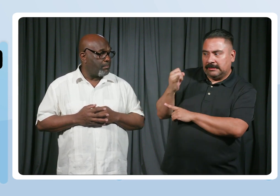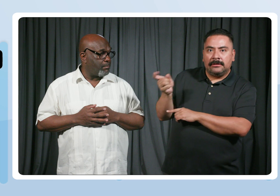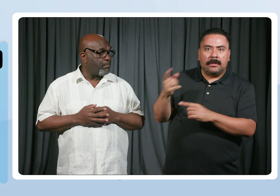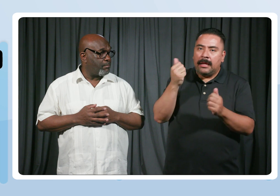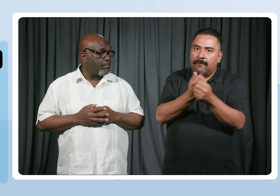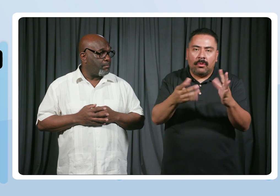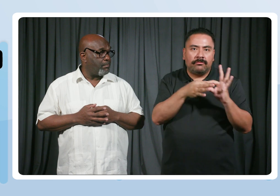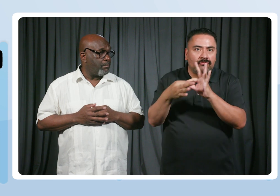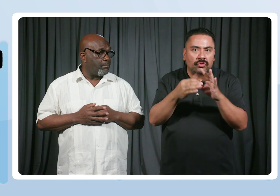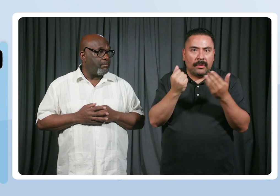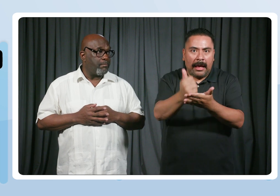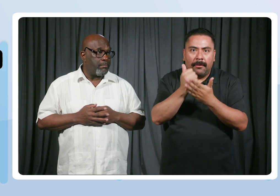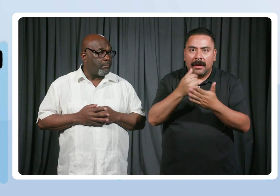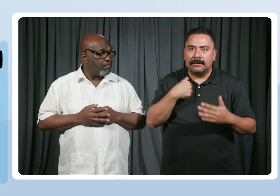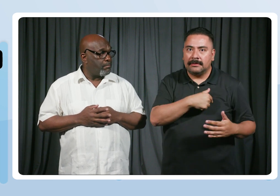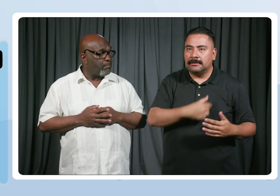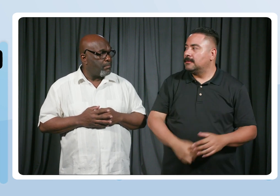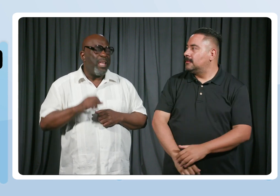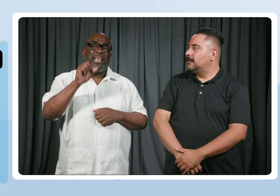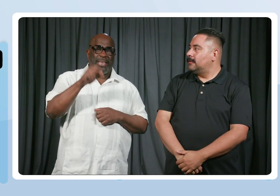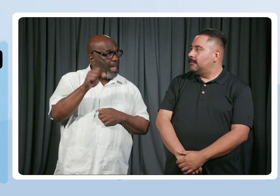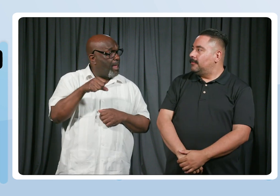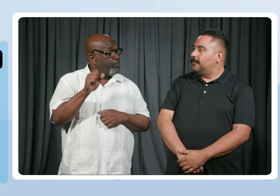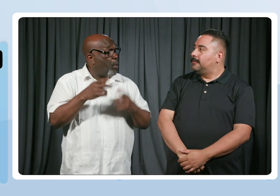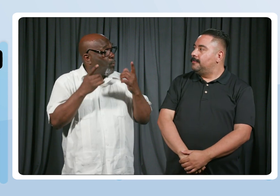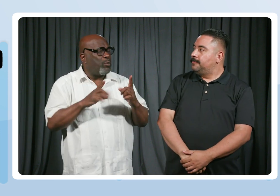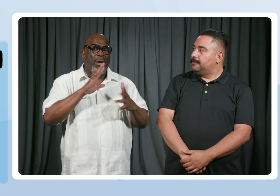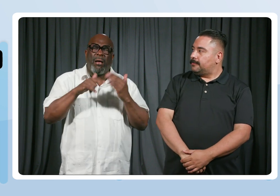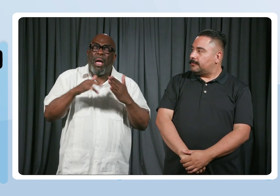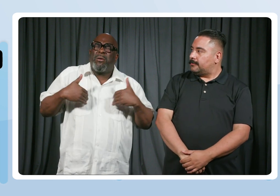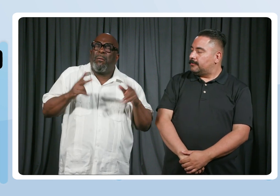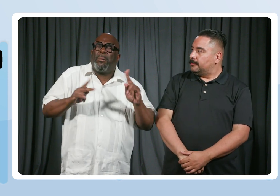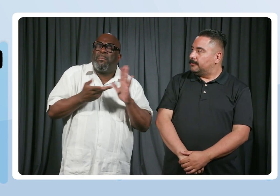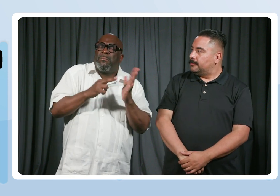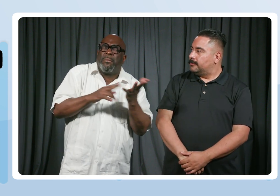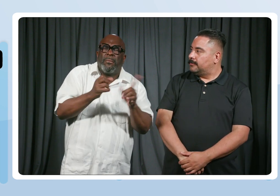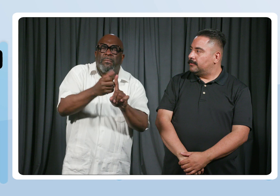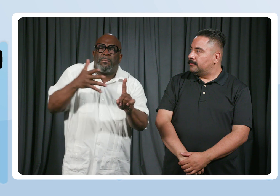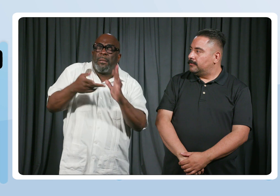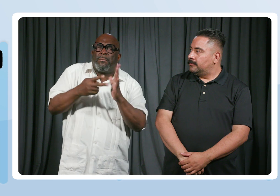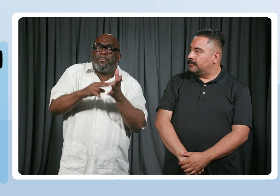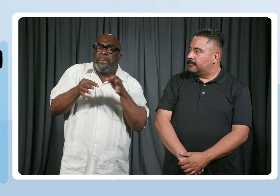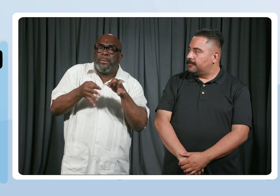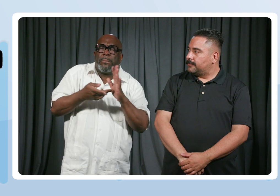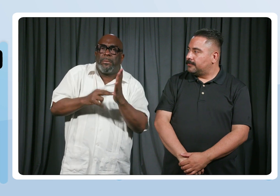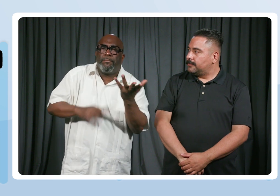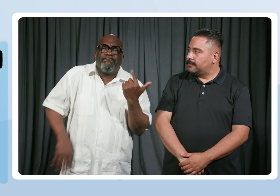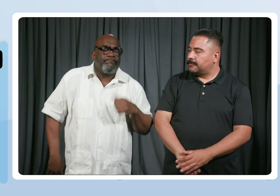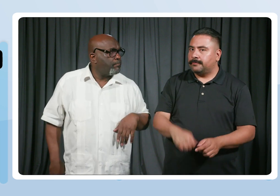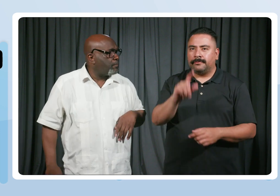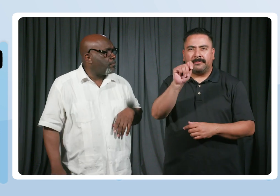to get to that number. Yeah. And when you talk about young people, what does that mean? How is that defined? Yeah, so we are defining it as